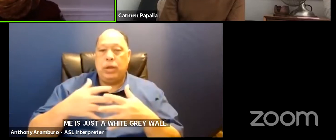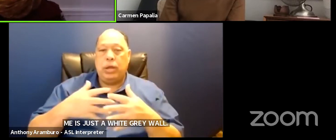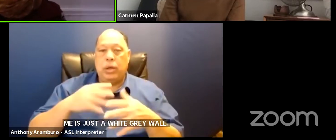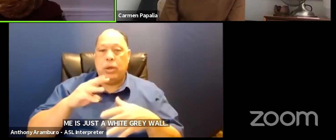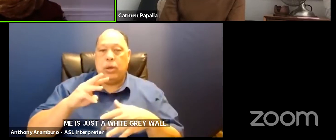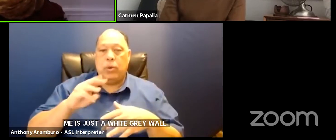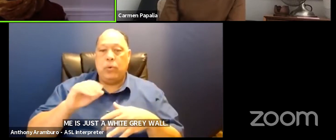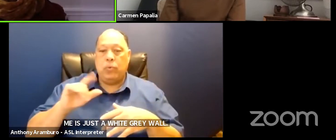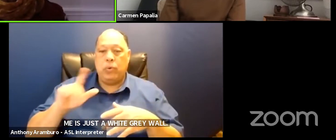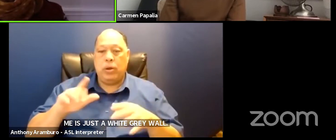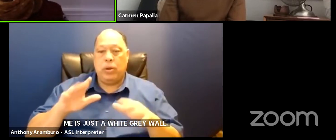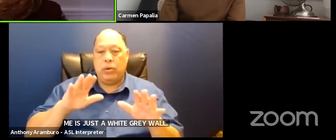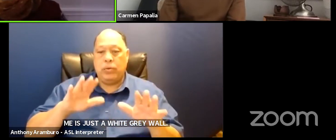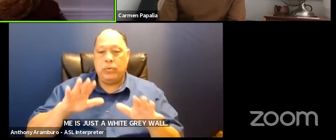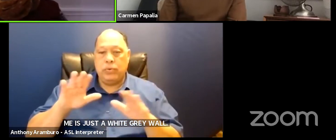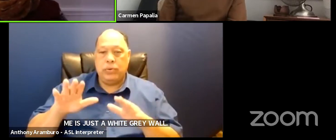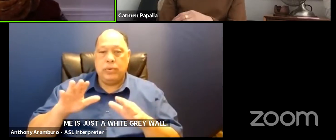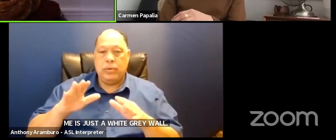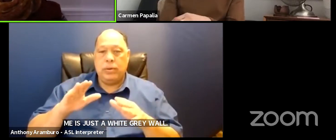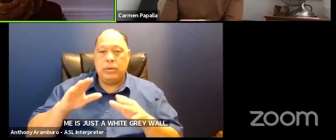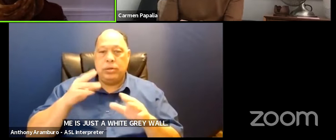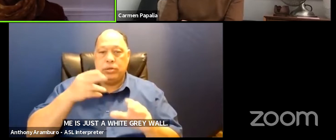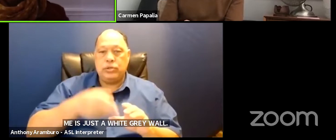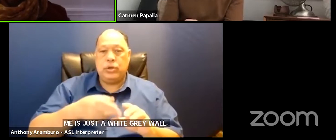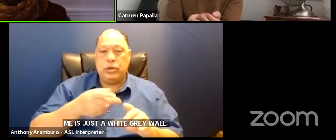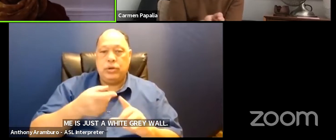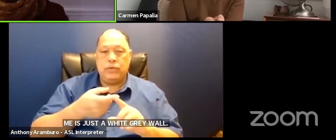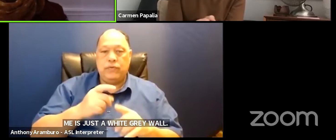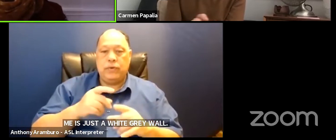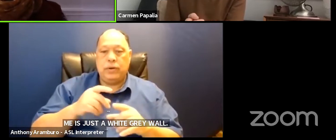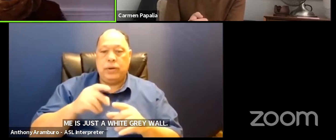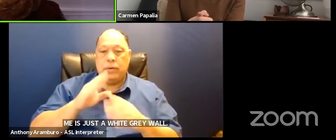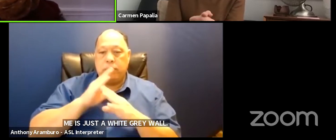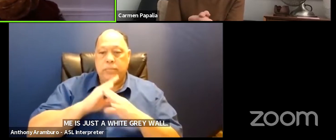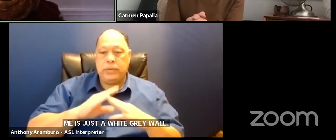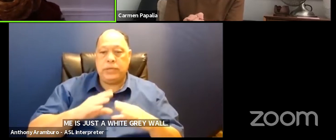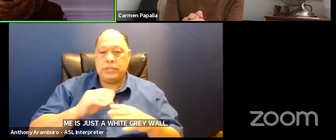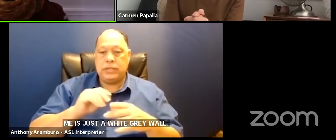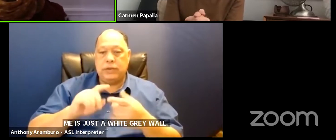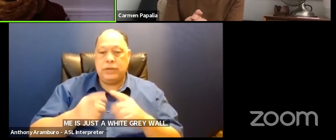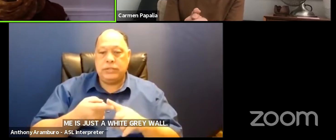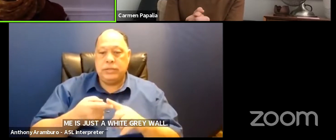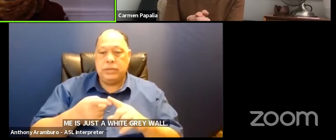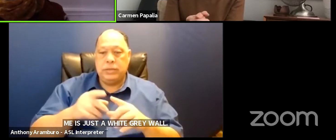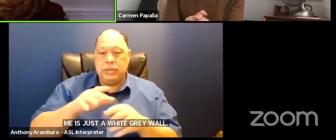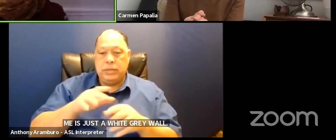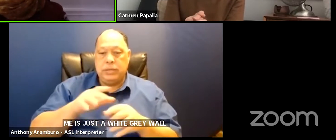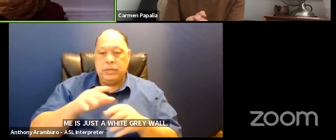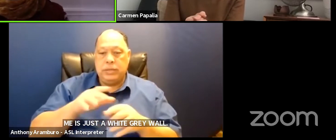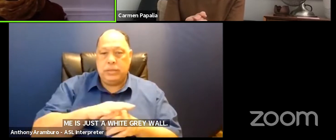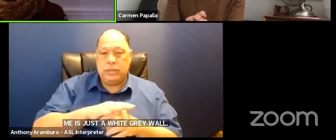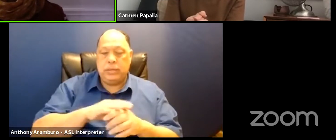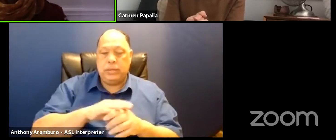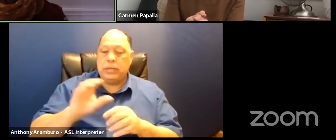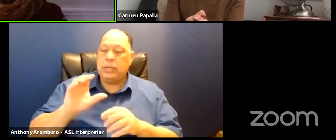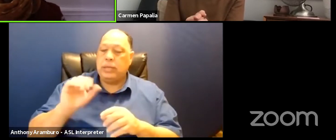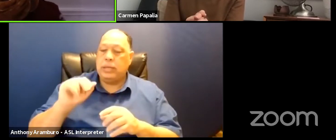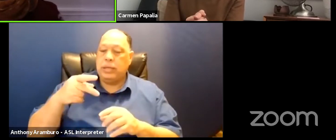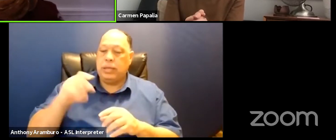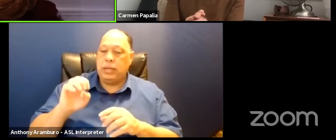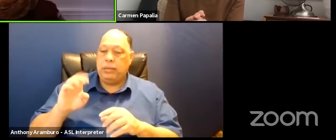grateful to be joining you from Peace and Friendship Treaty territory on Unama'ki, or Cape Breton Island.